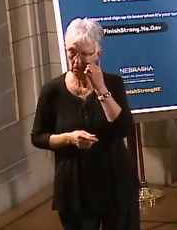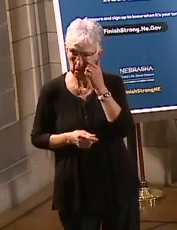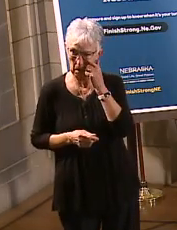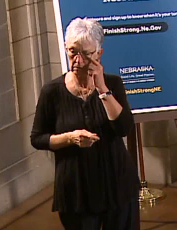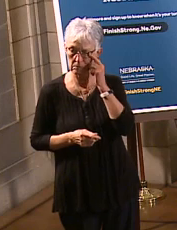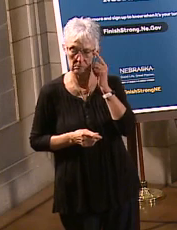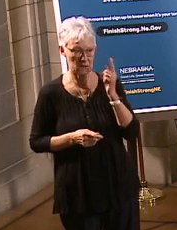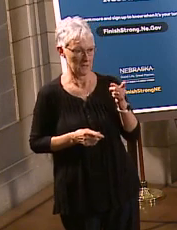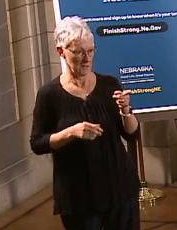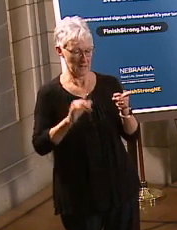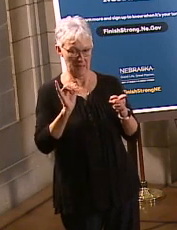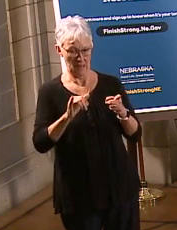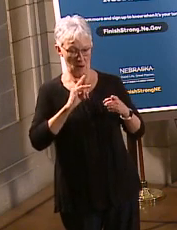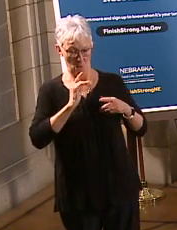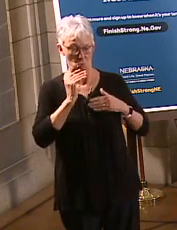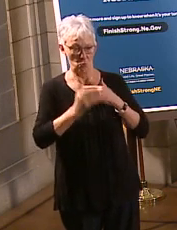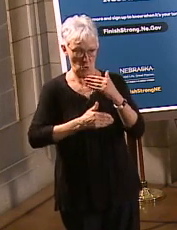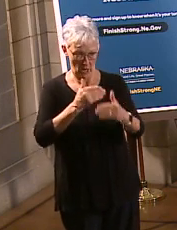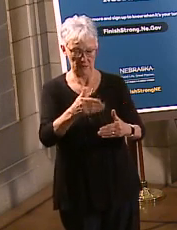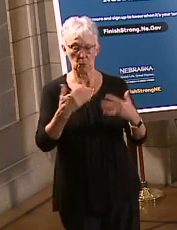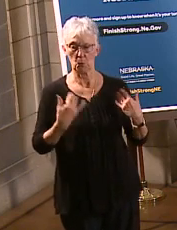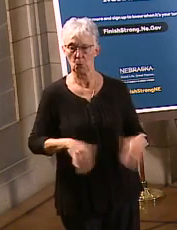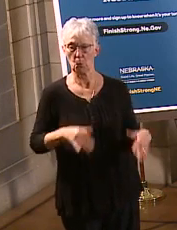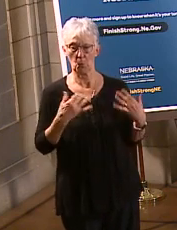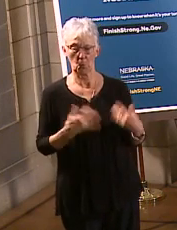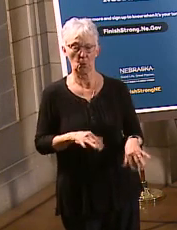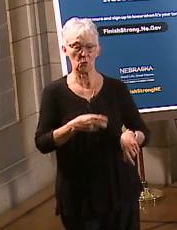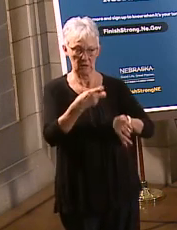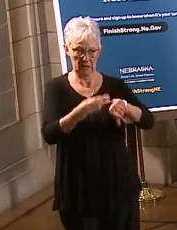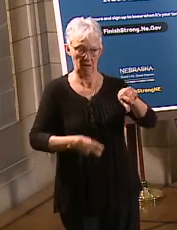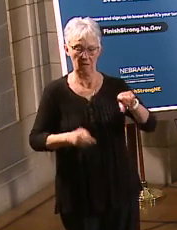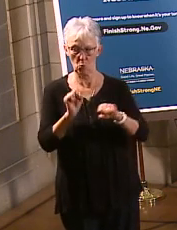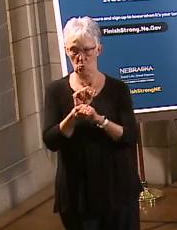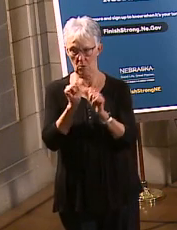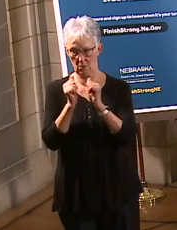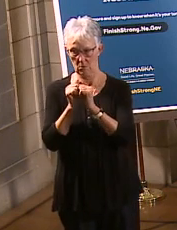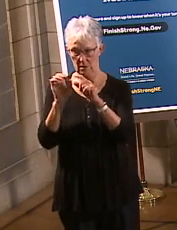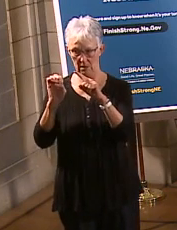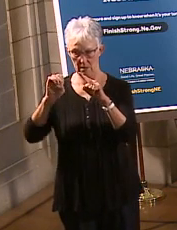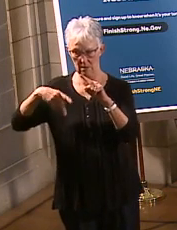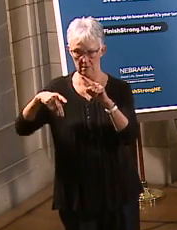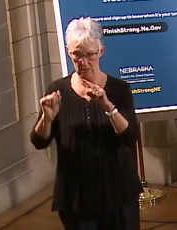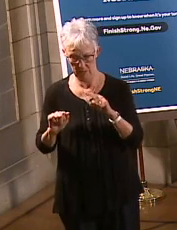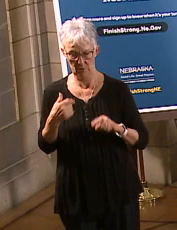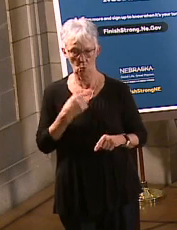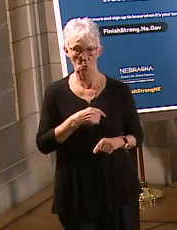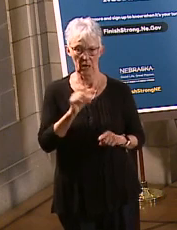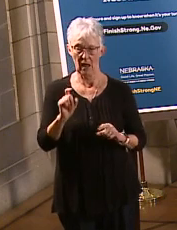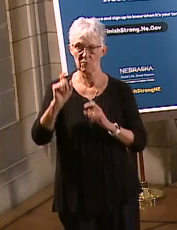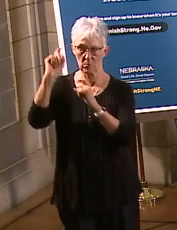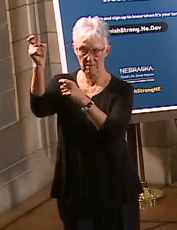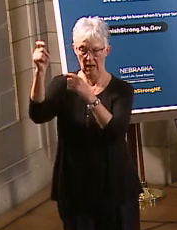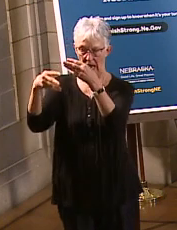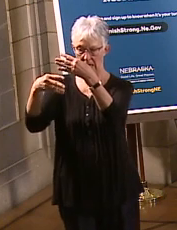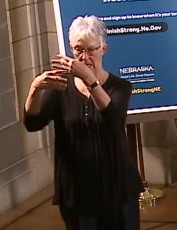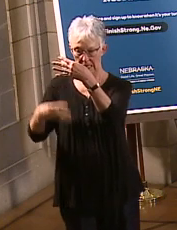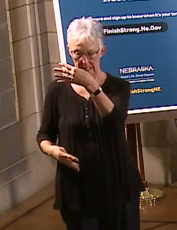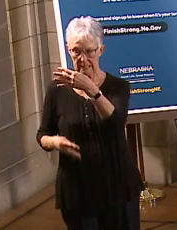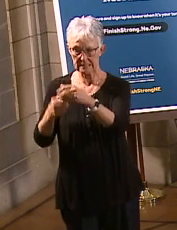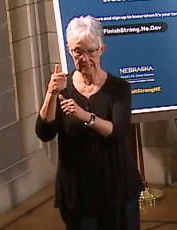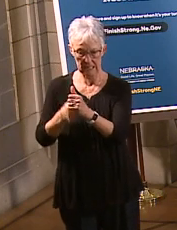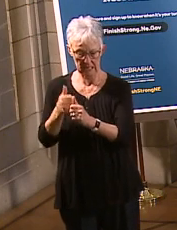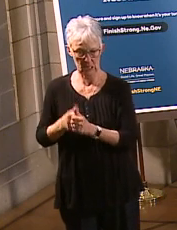Paul, the process was pretty involved working with the EPA. We had to provide to them the list of all the vehicles we were using with